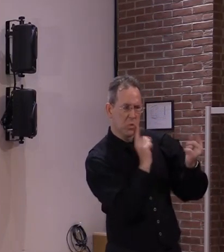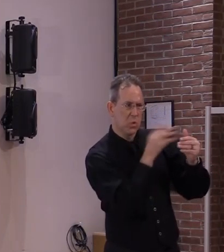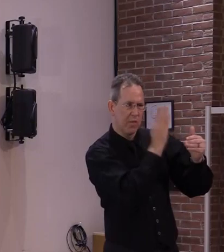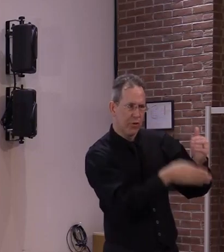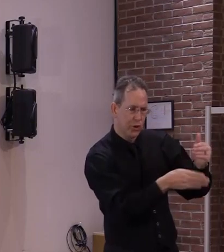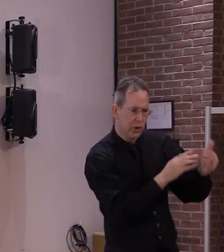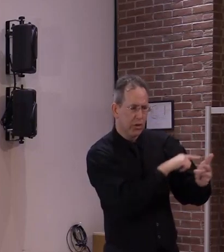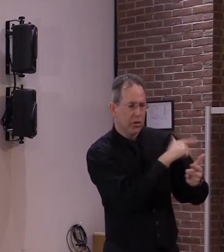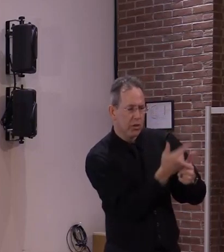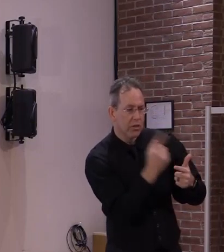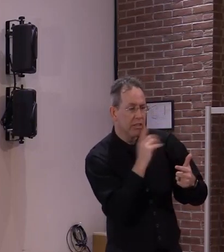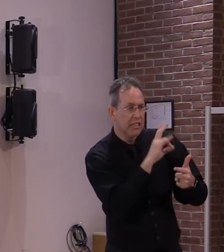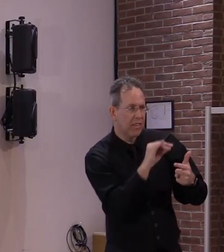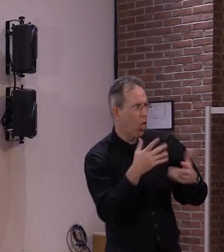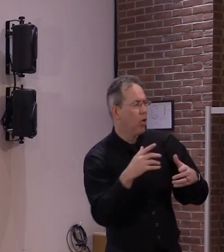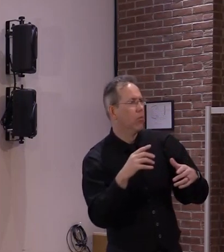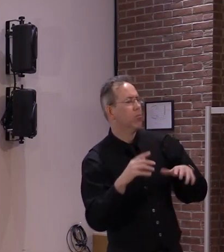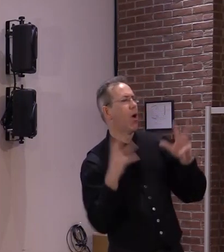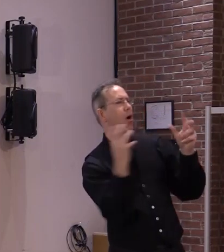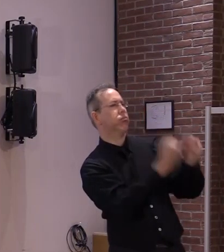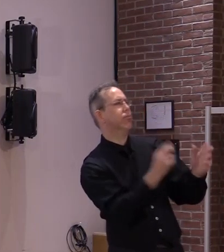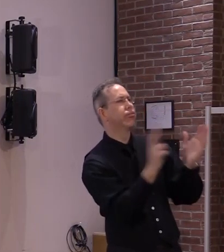us announce the 65 plus.